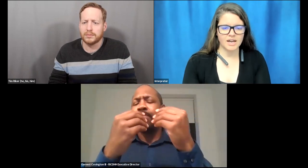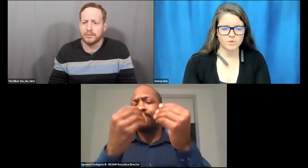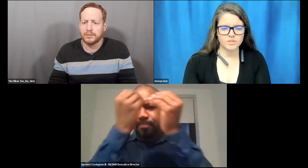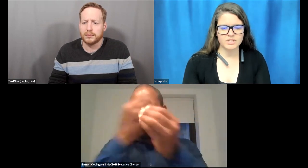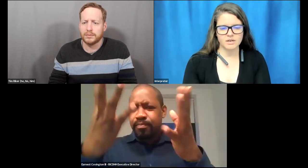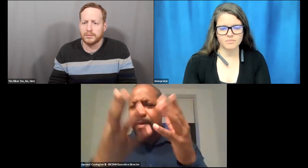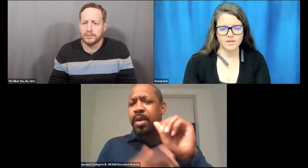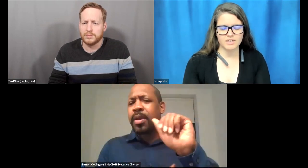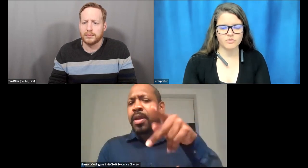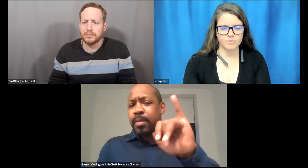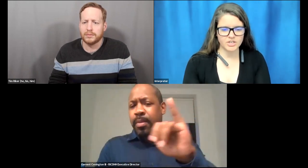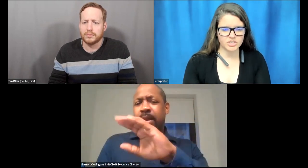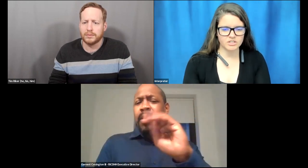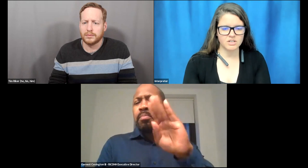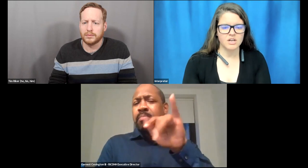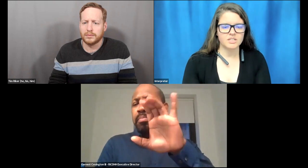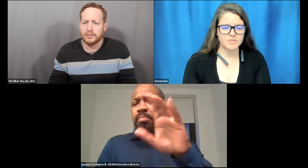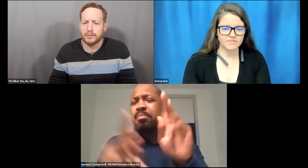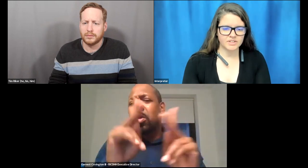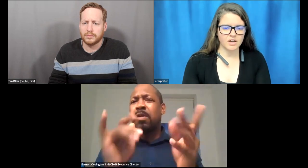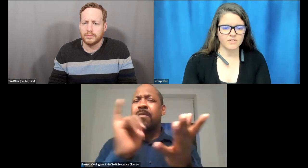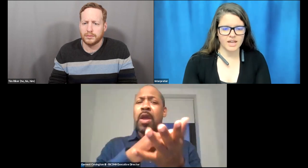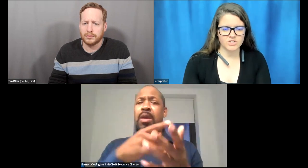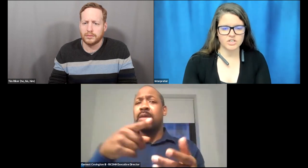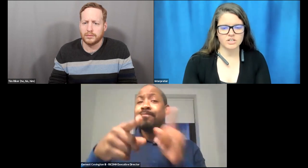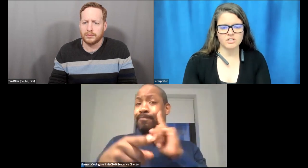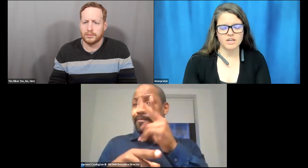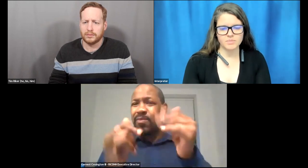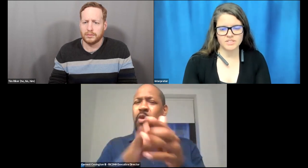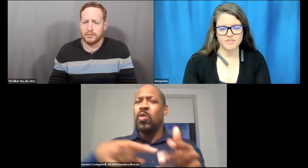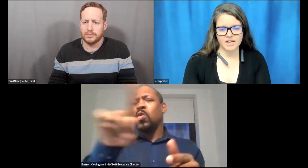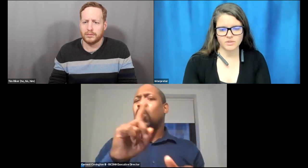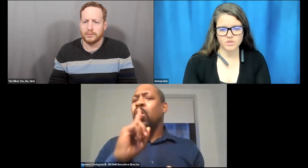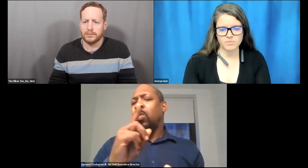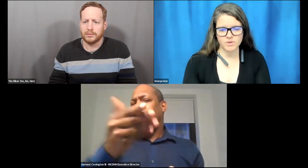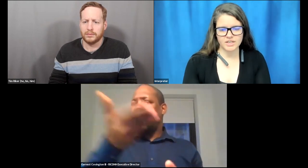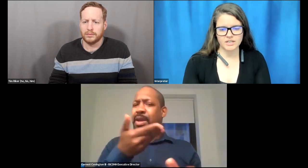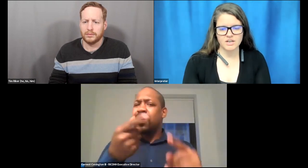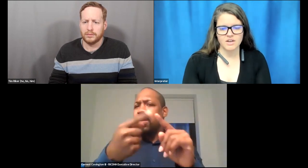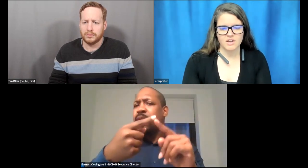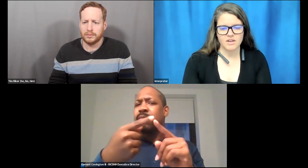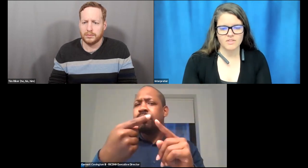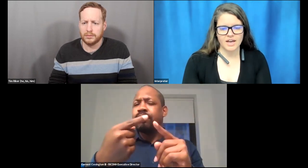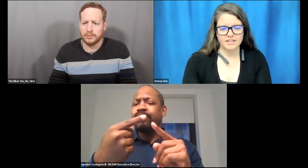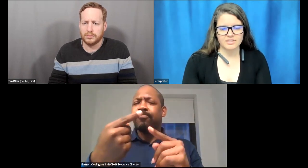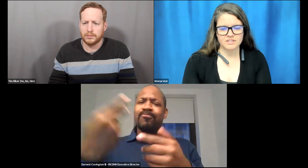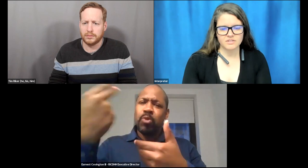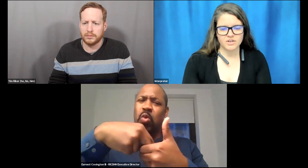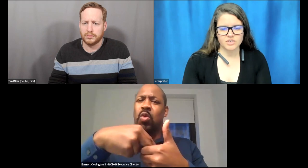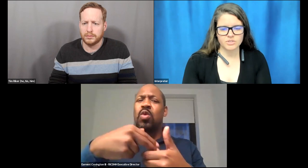out some information specifically on the Asia and Pacific Islander community, that there should